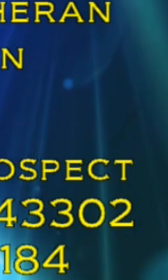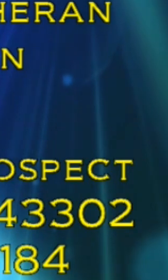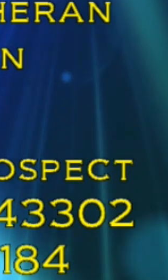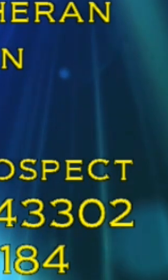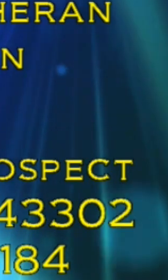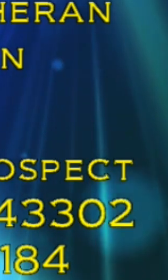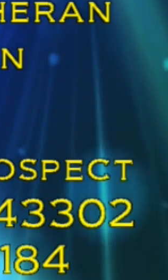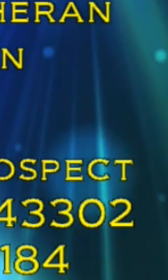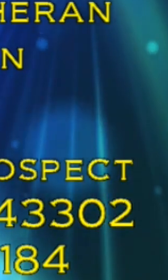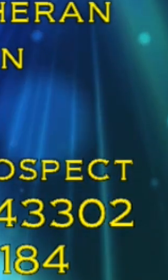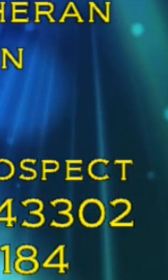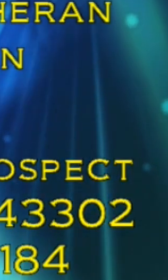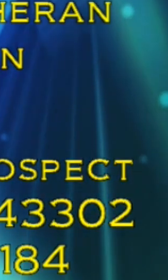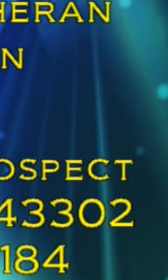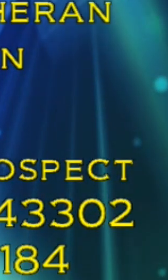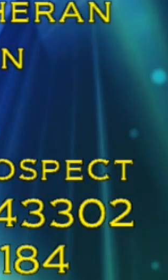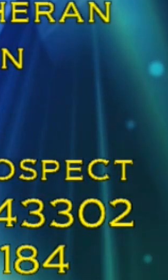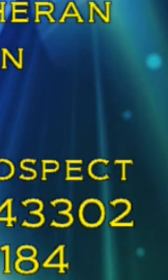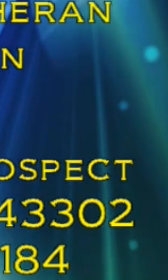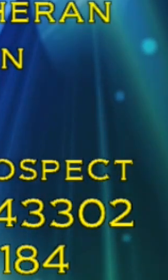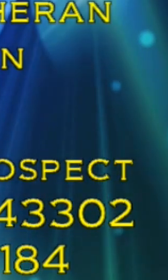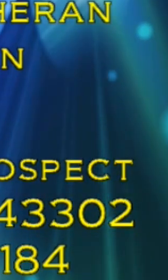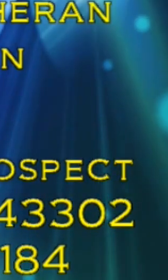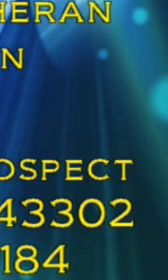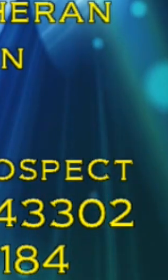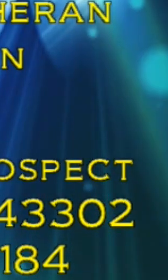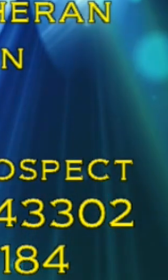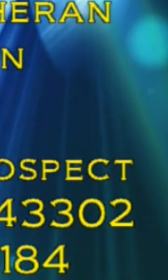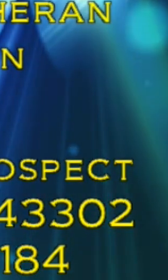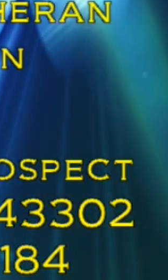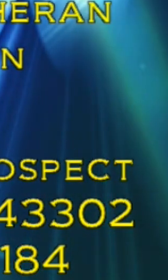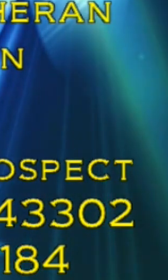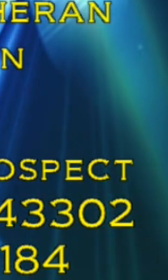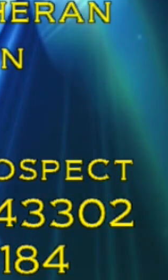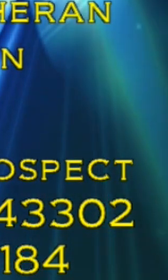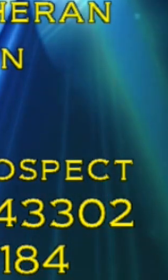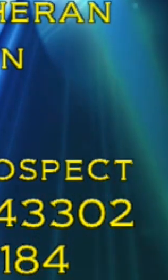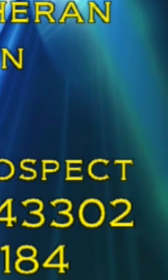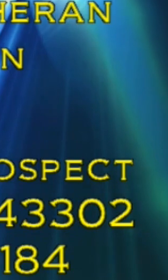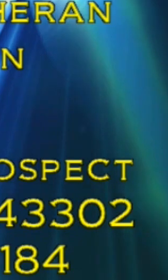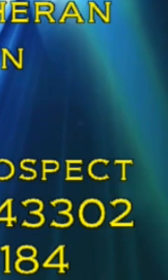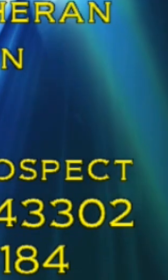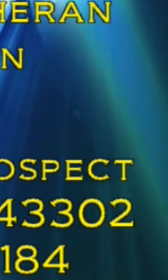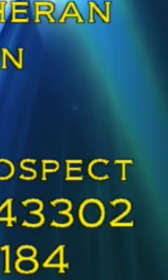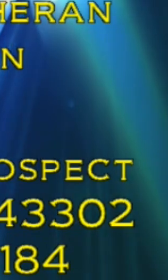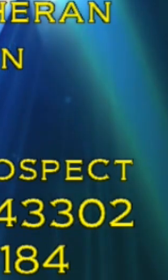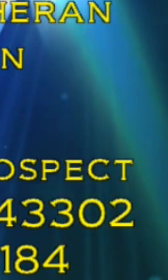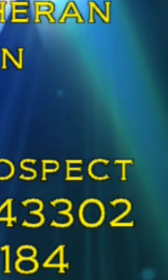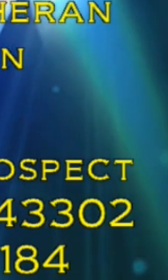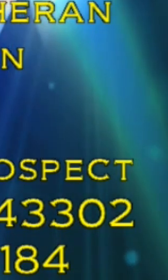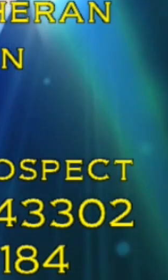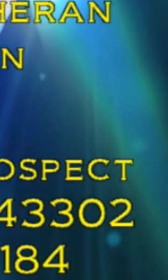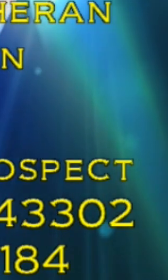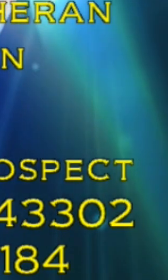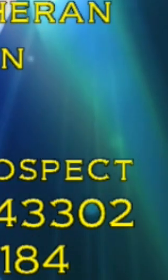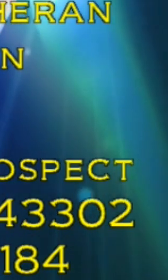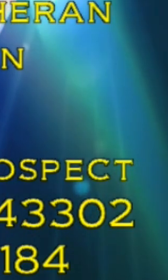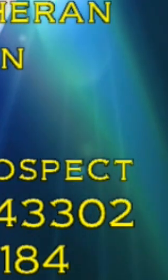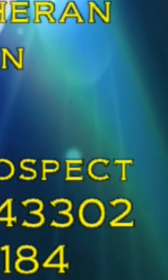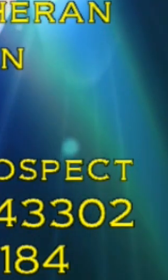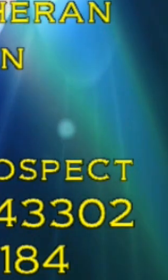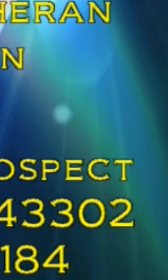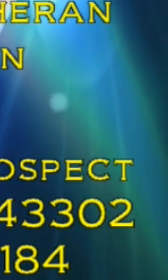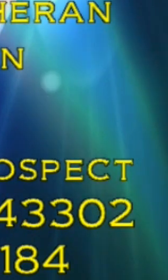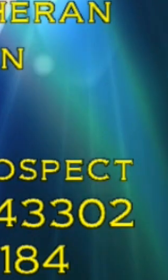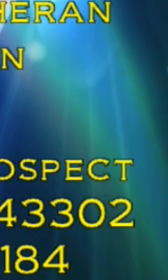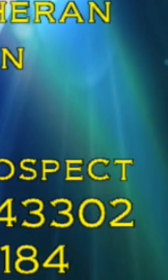your donations to Emanuel Lutheran Television, 241 South Prospect Street in Marion, Ohio, 43302.